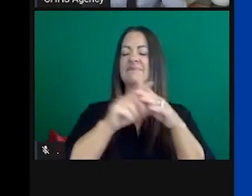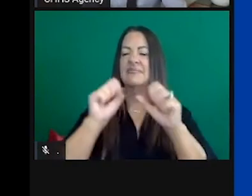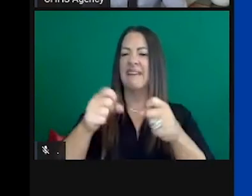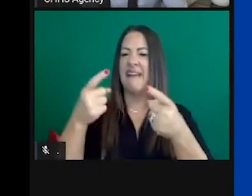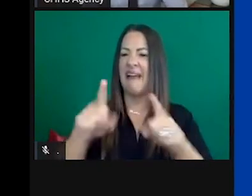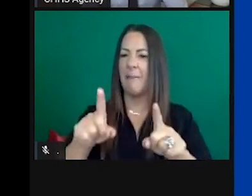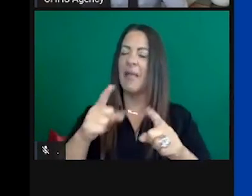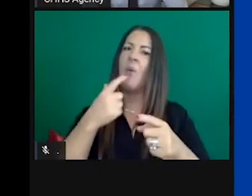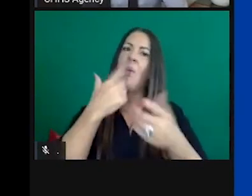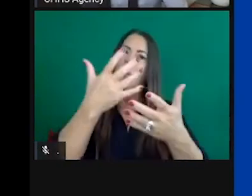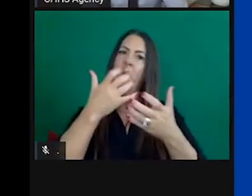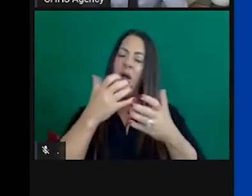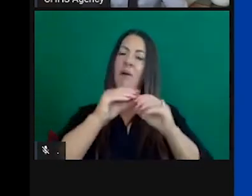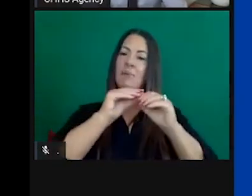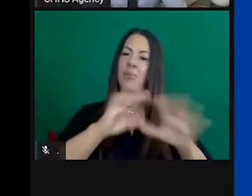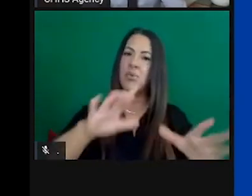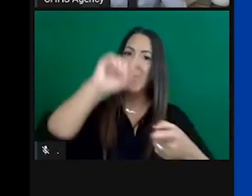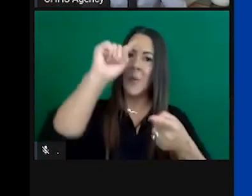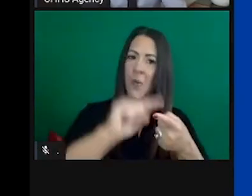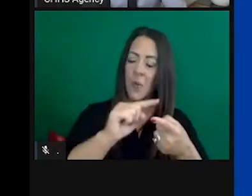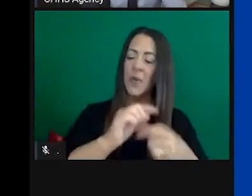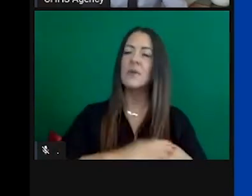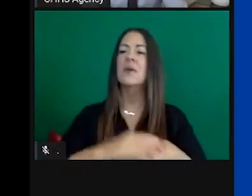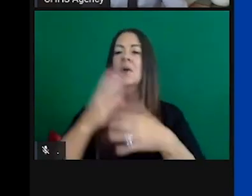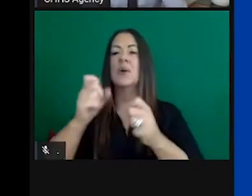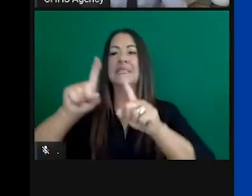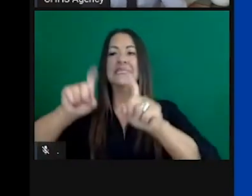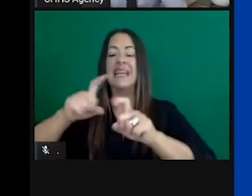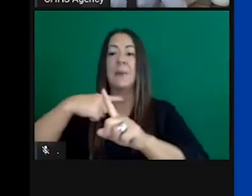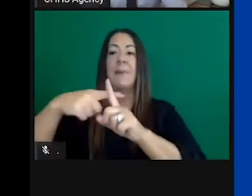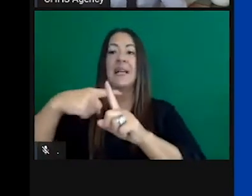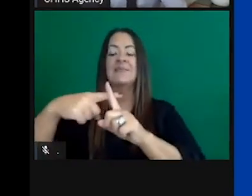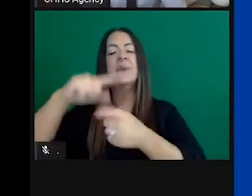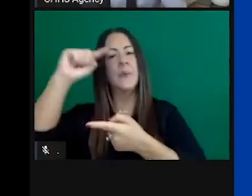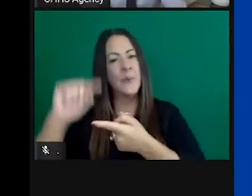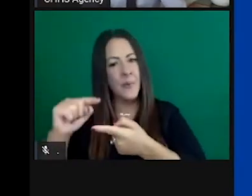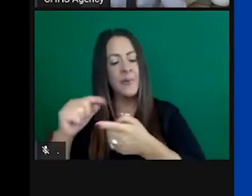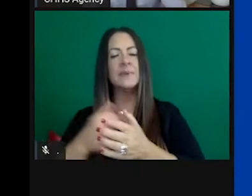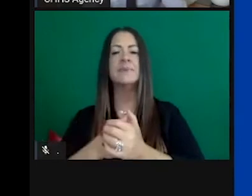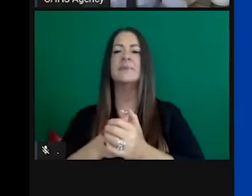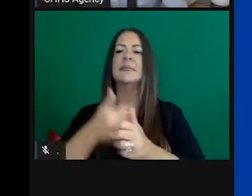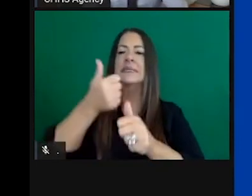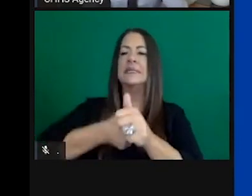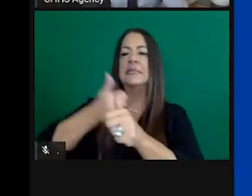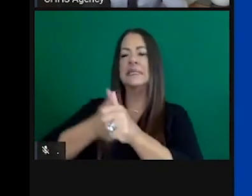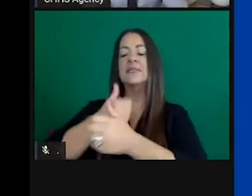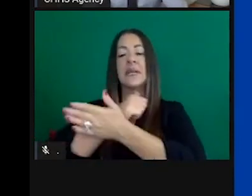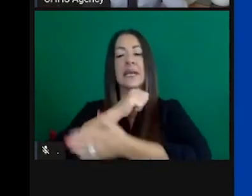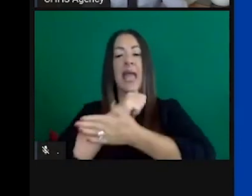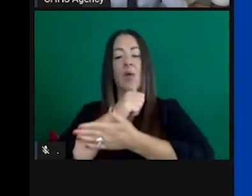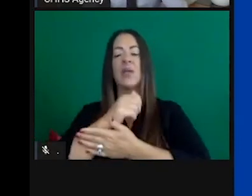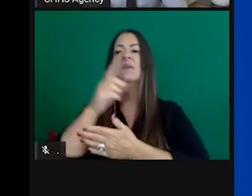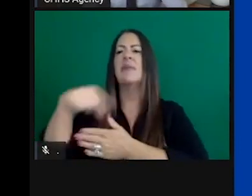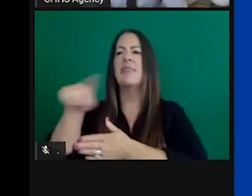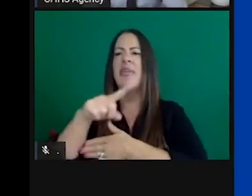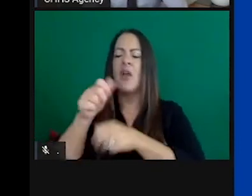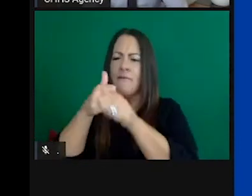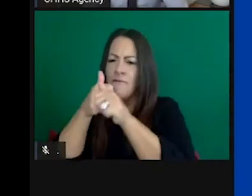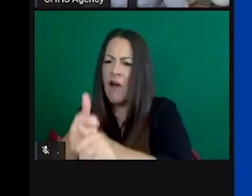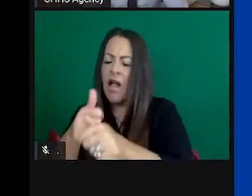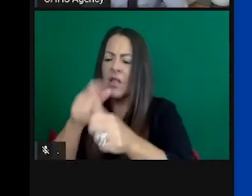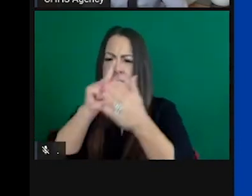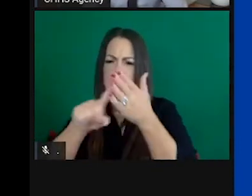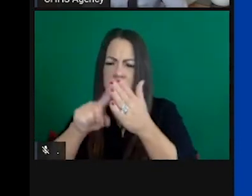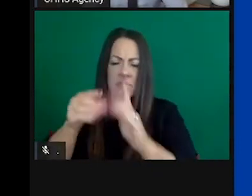test positivity, the number of cases that counties are looking into as part of their contact tracing and disease